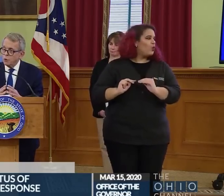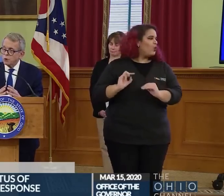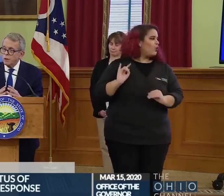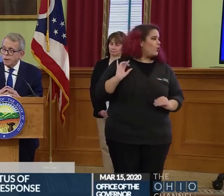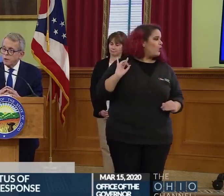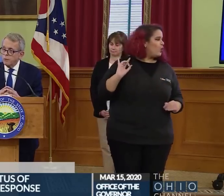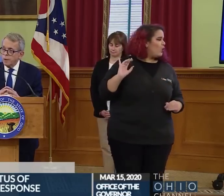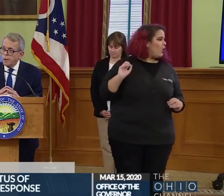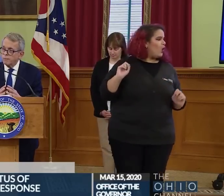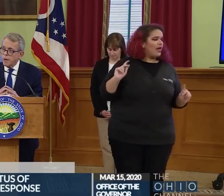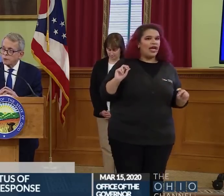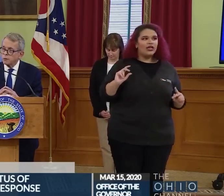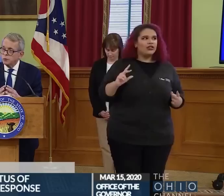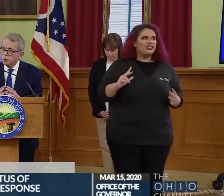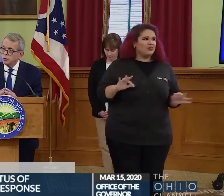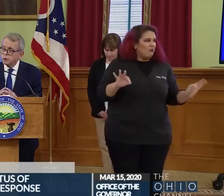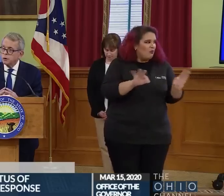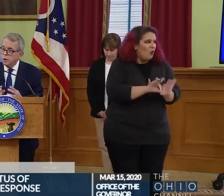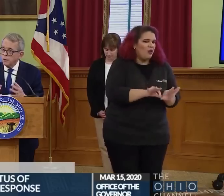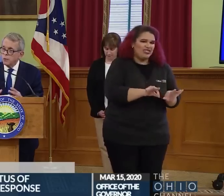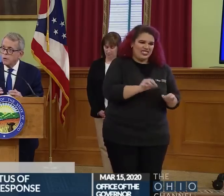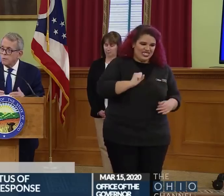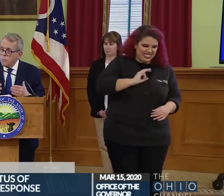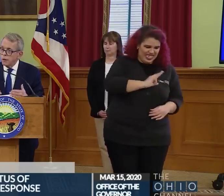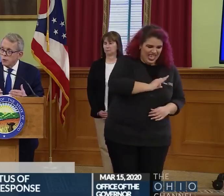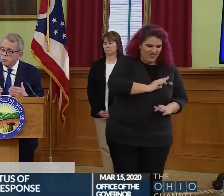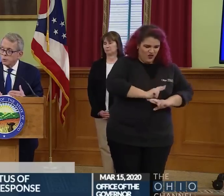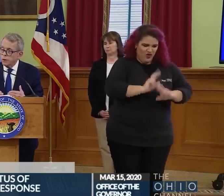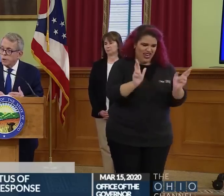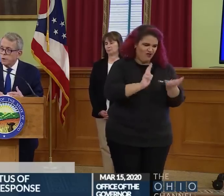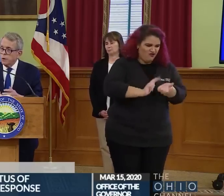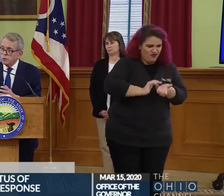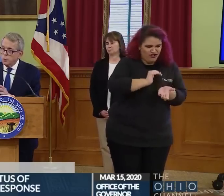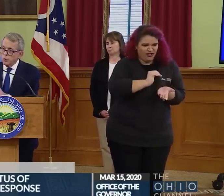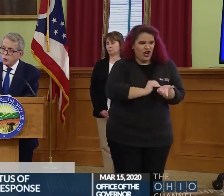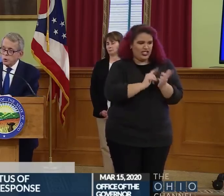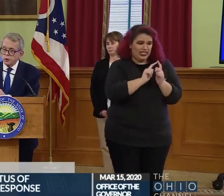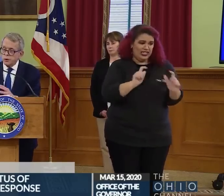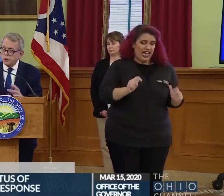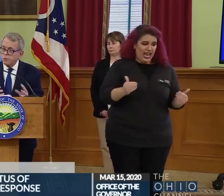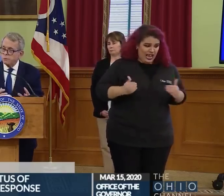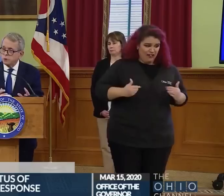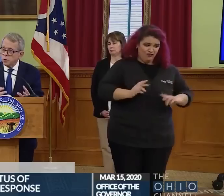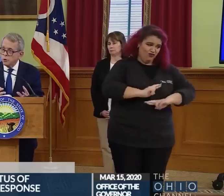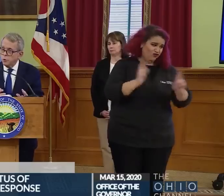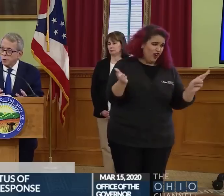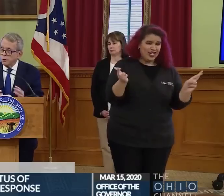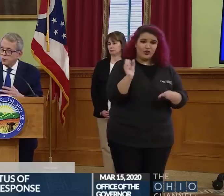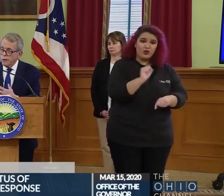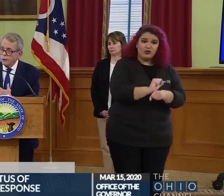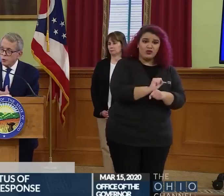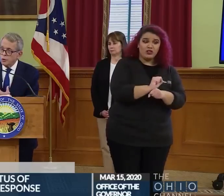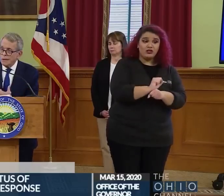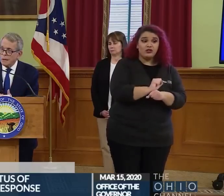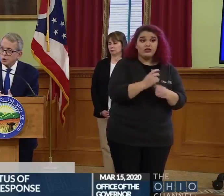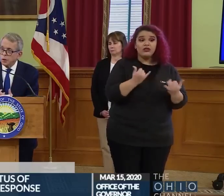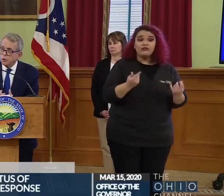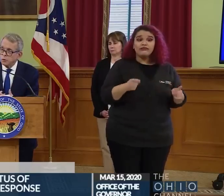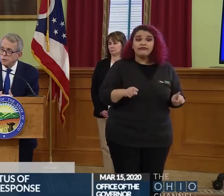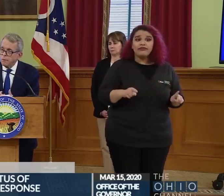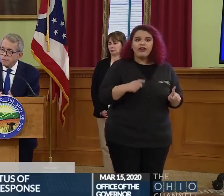have personnel. They have doctors, nurses, other medical personnel. So what you're going to see some of them start doing is creating their own